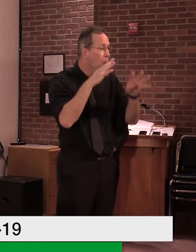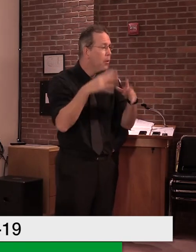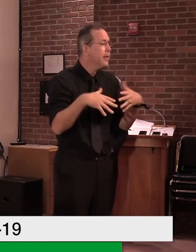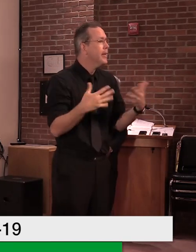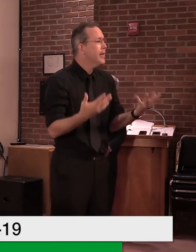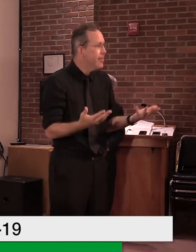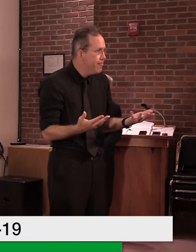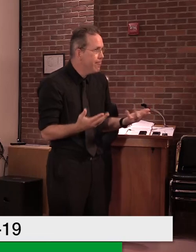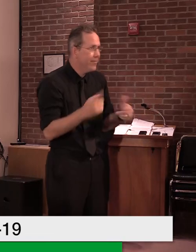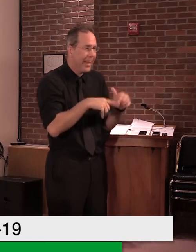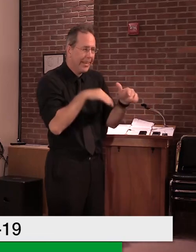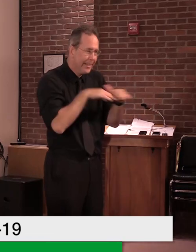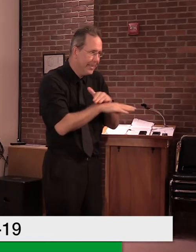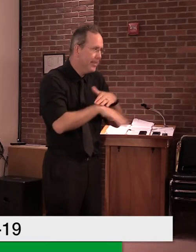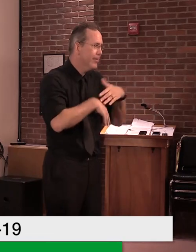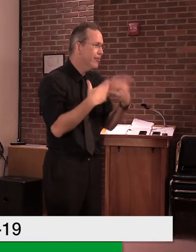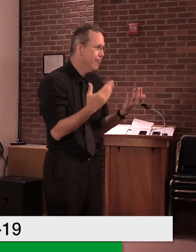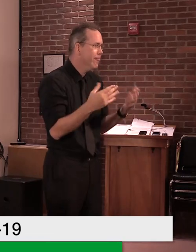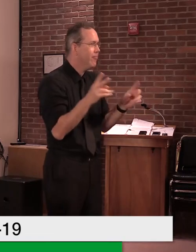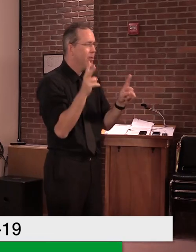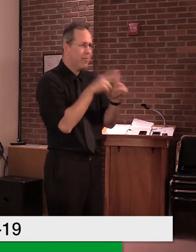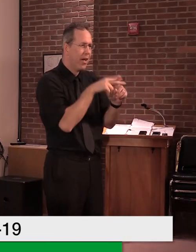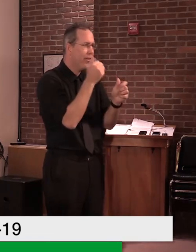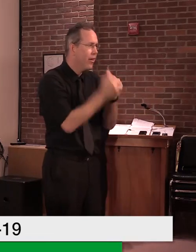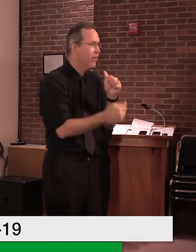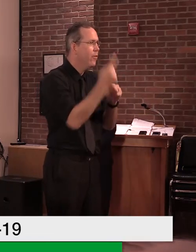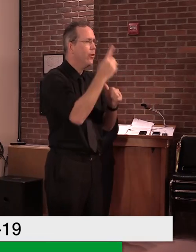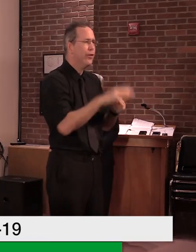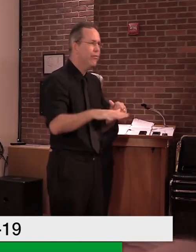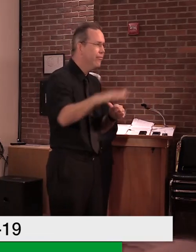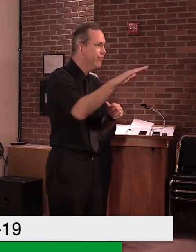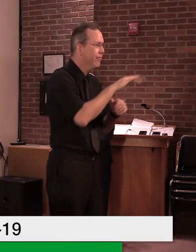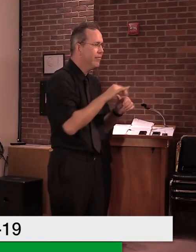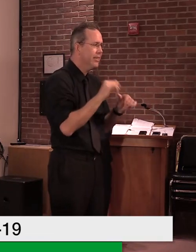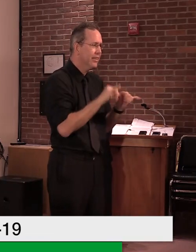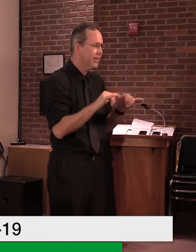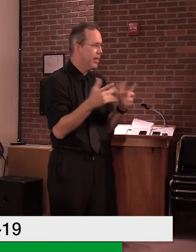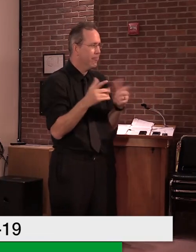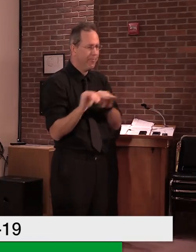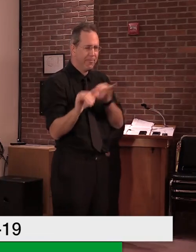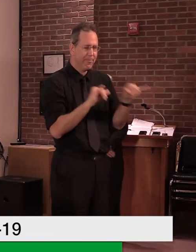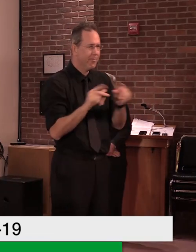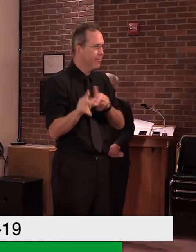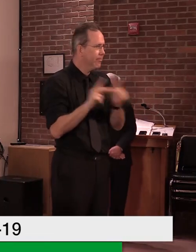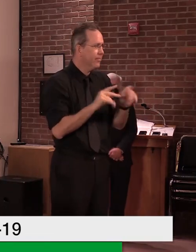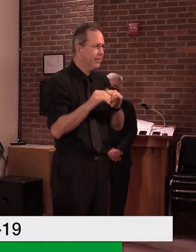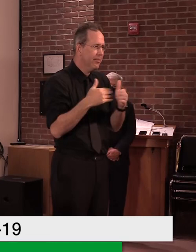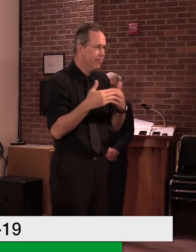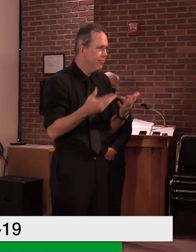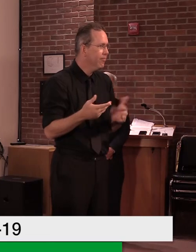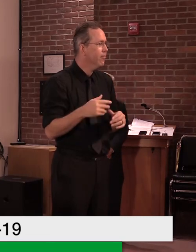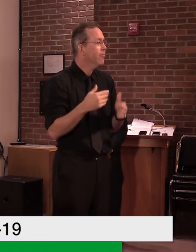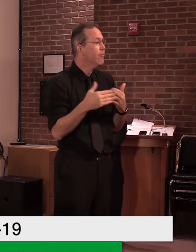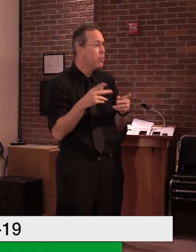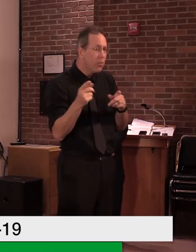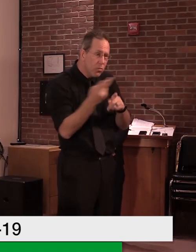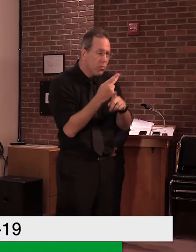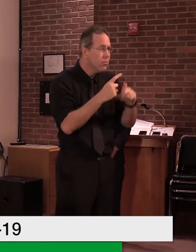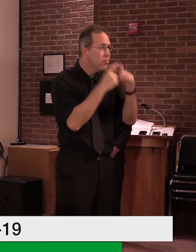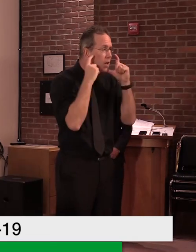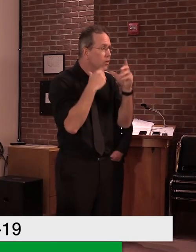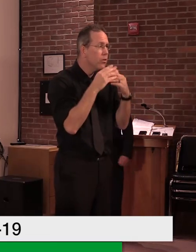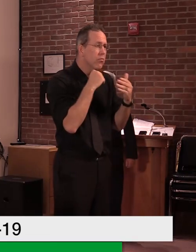same thing throughout the state. But again, I'm hoping that the more people who wear them, the more people who lead by